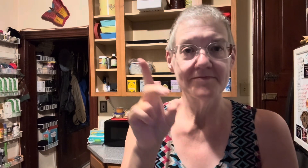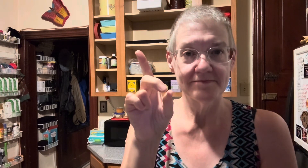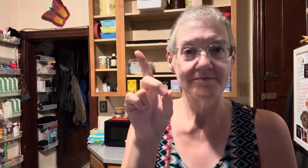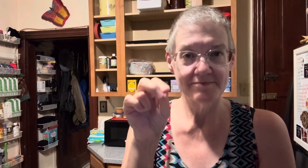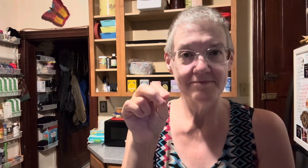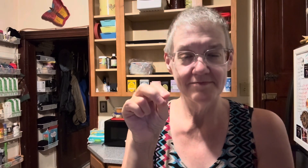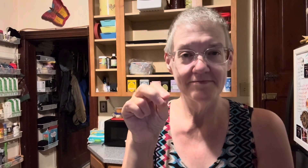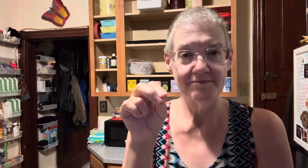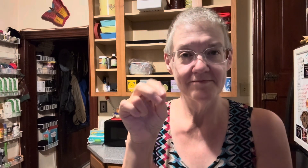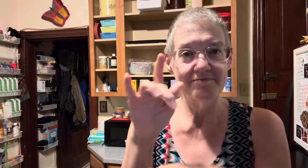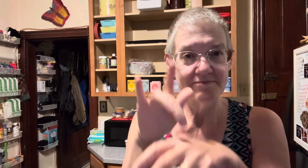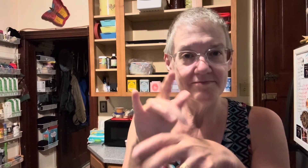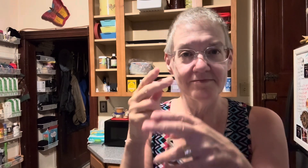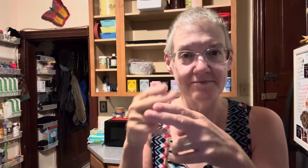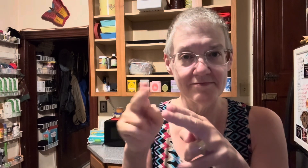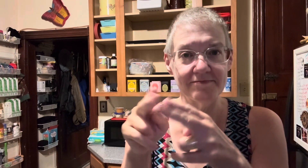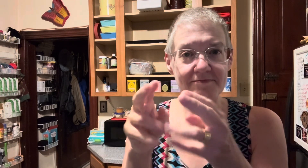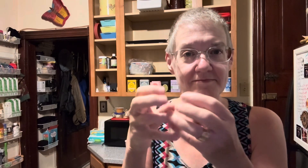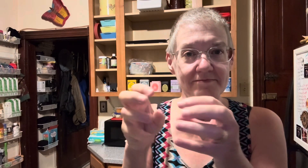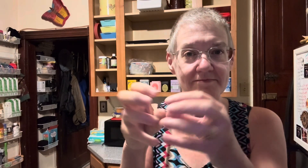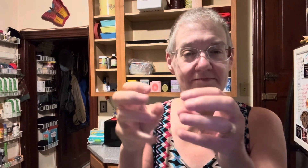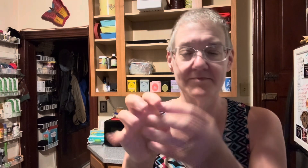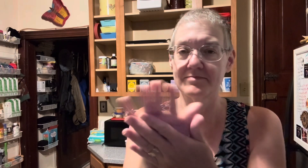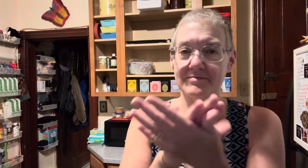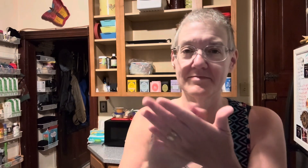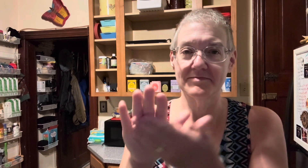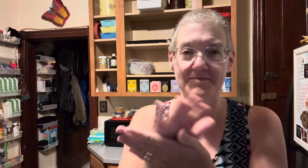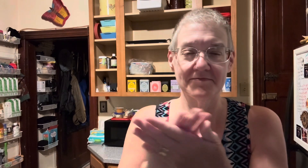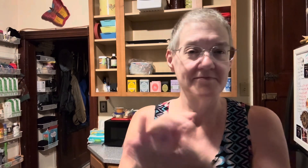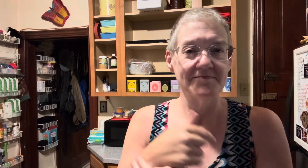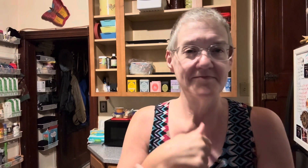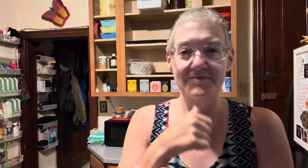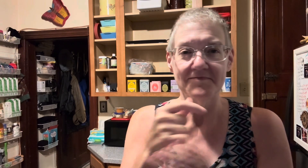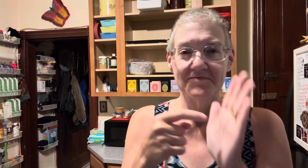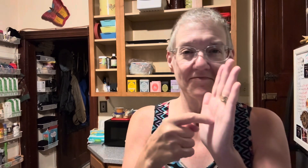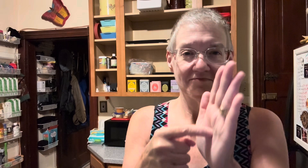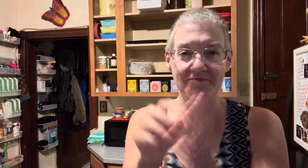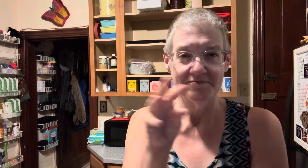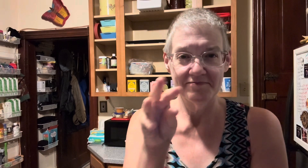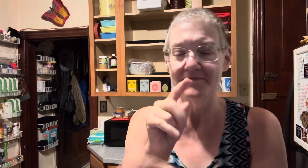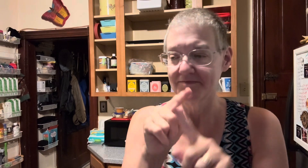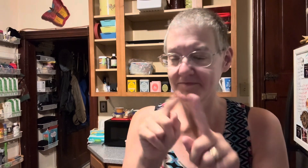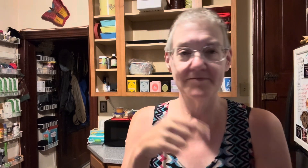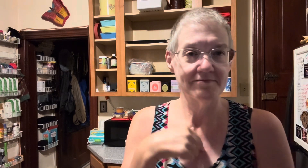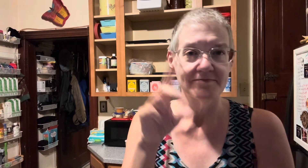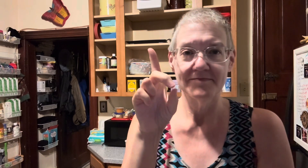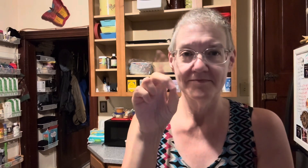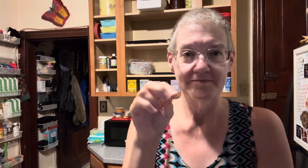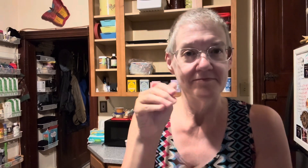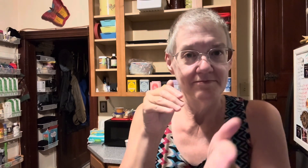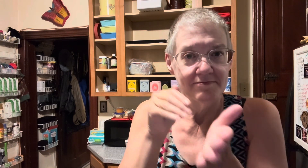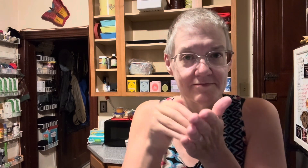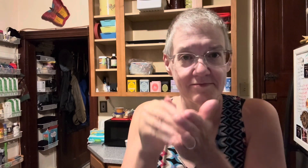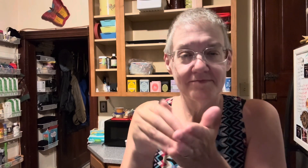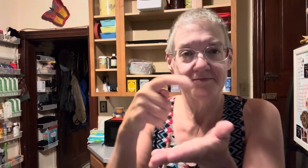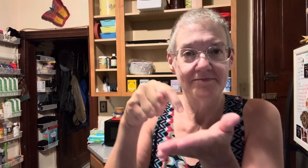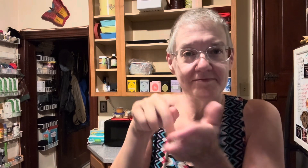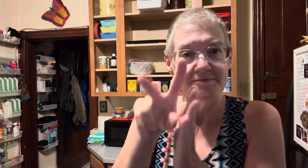infection. So I do touch the raw eggs and then wash my hands. I just don't film it. But I often pause